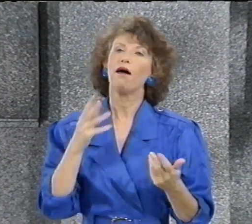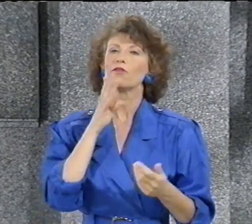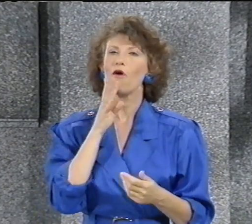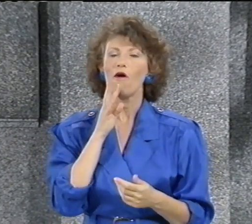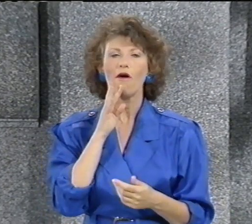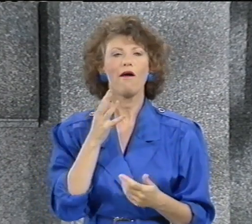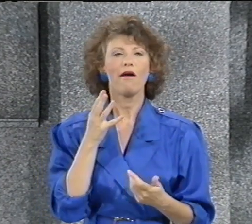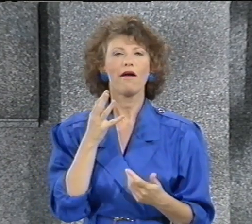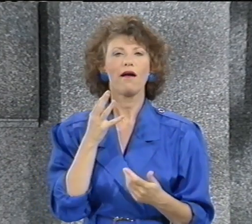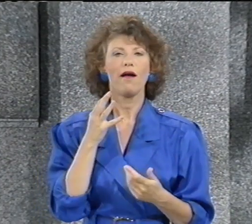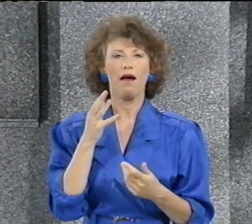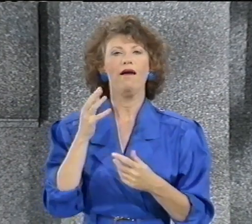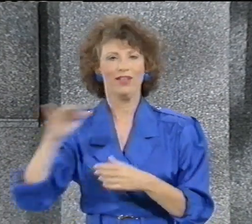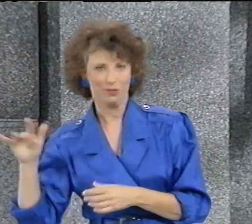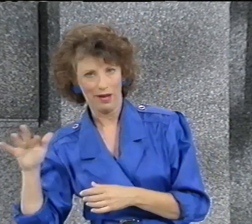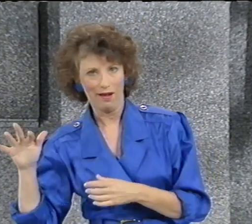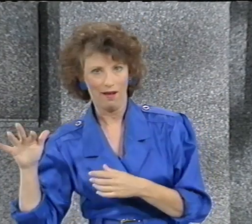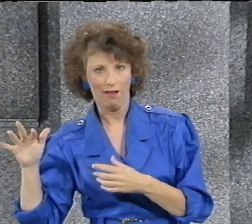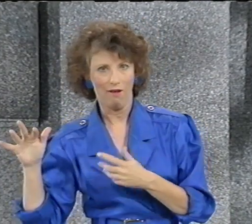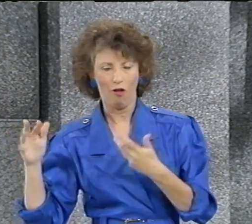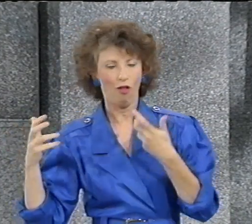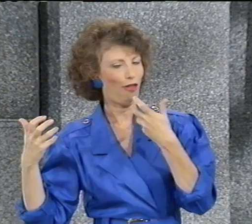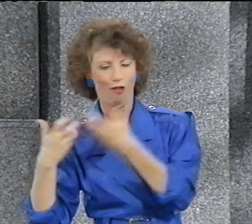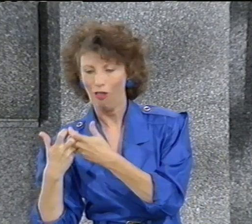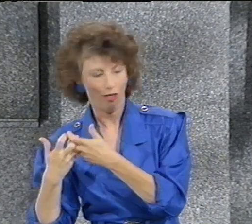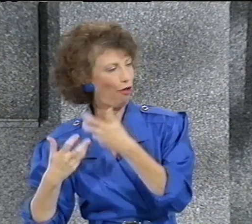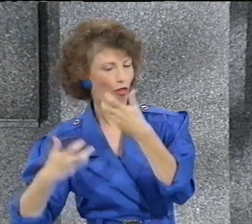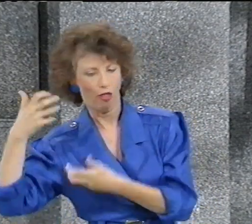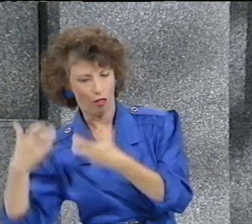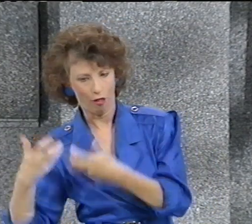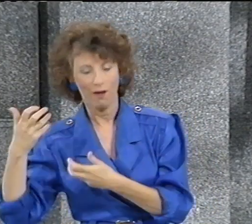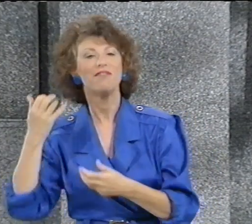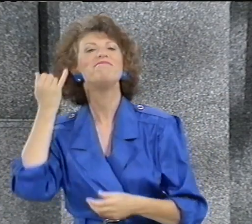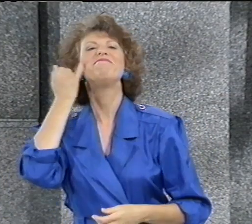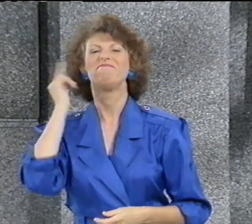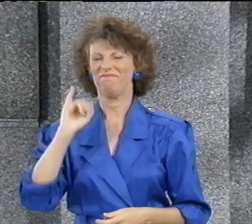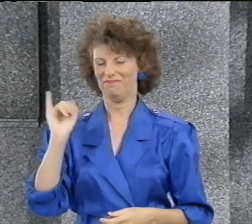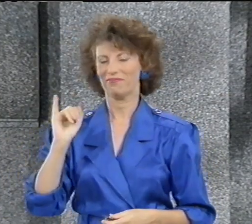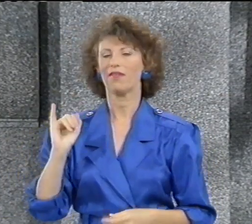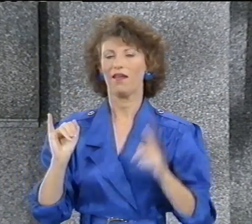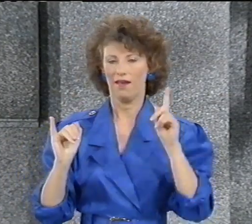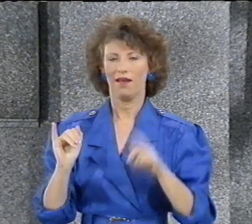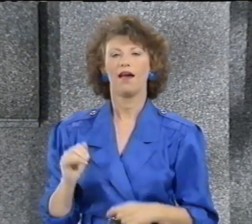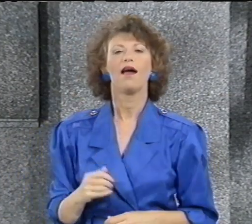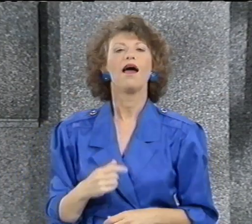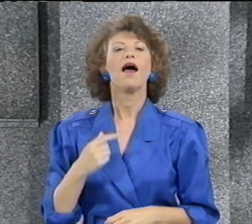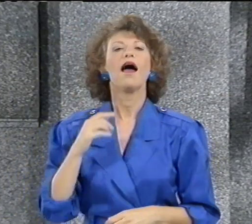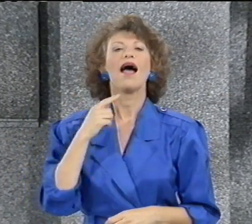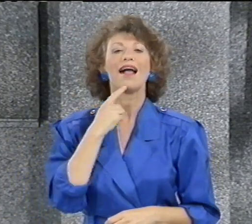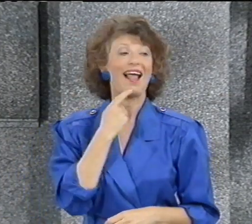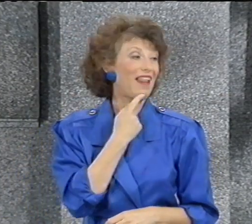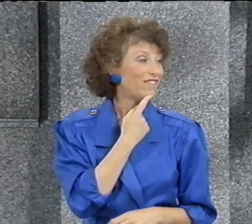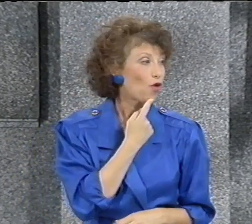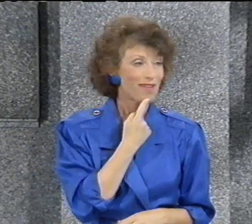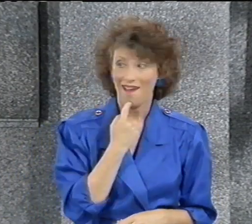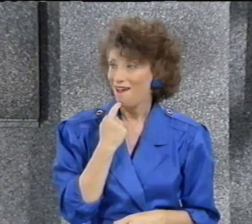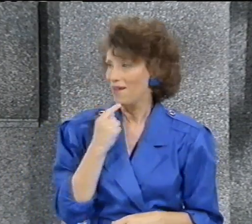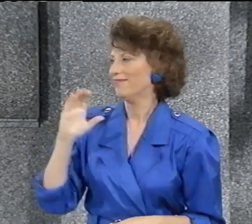easily. They fingerspell ahead of their mouth or behind their mouth. Let me give you an example. California.